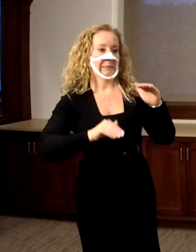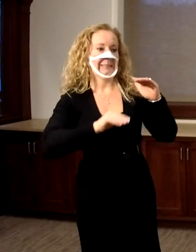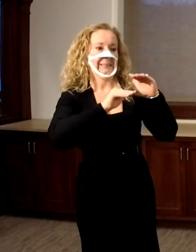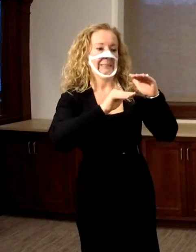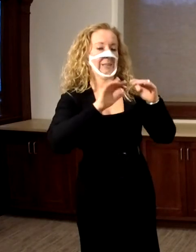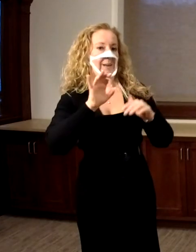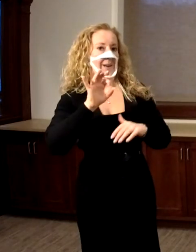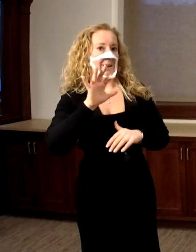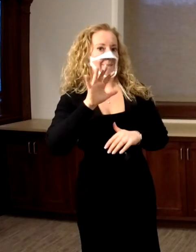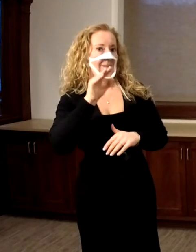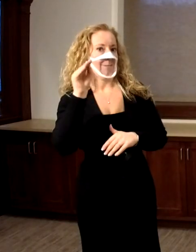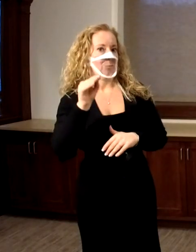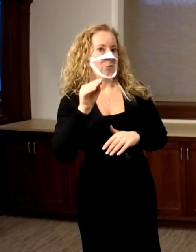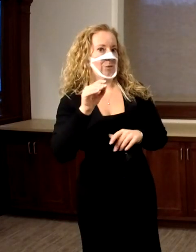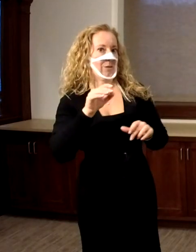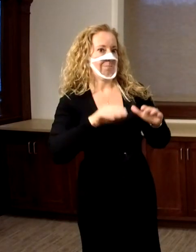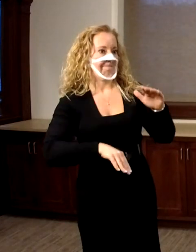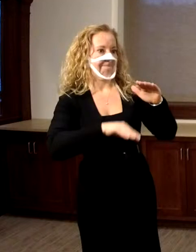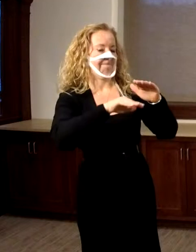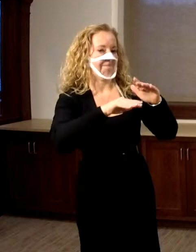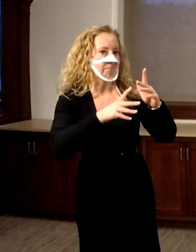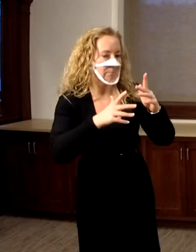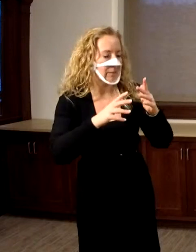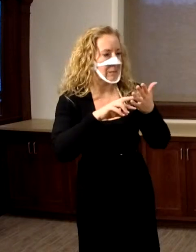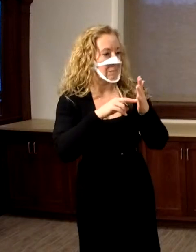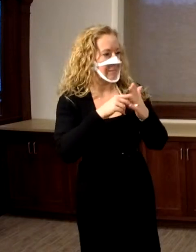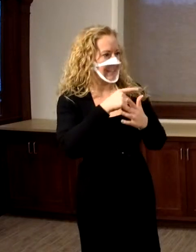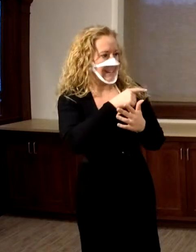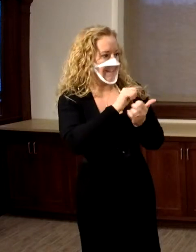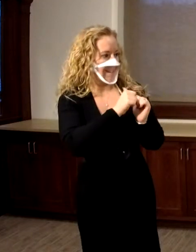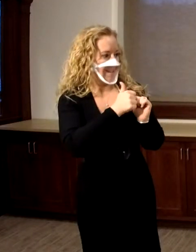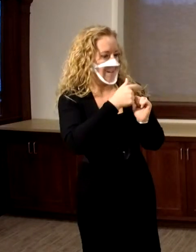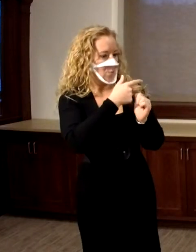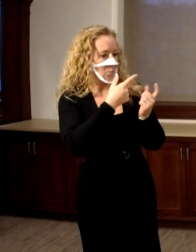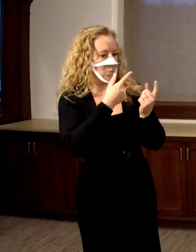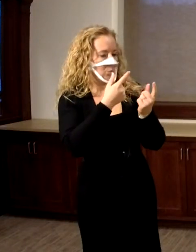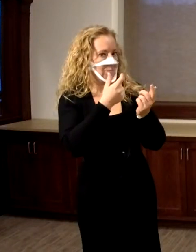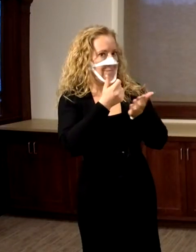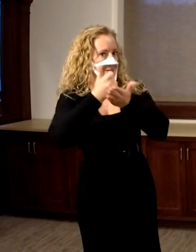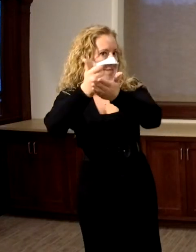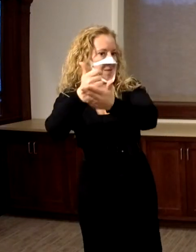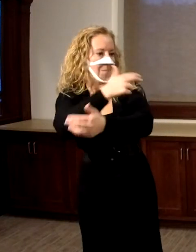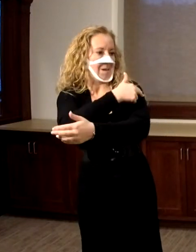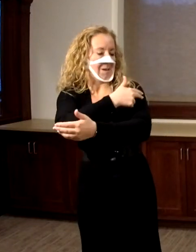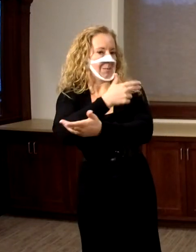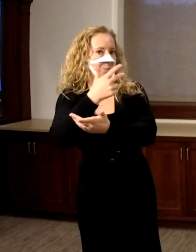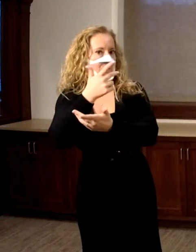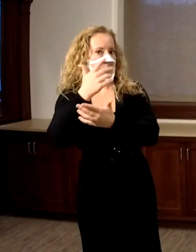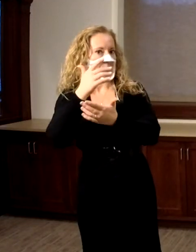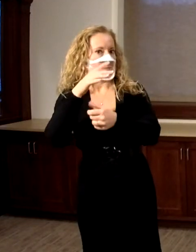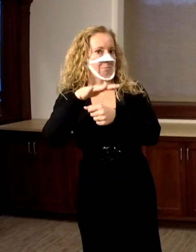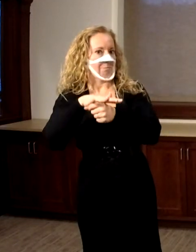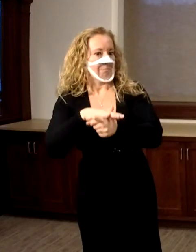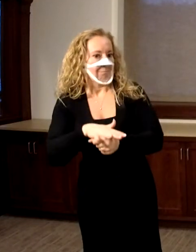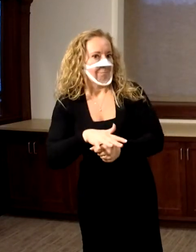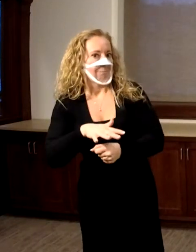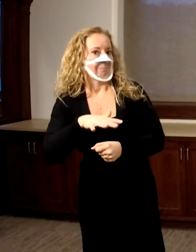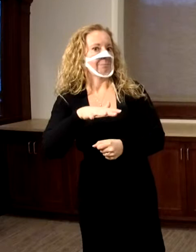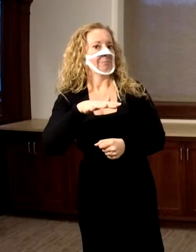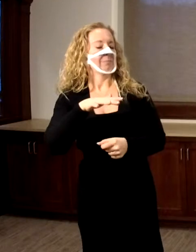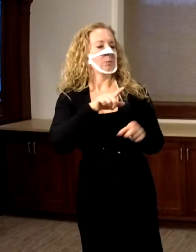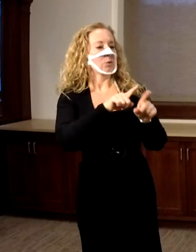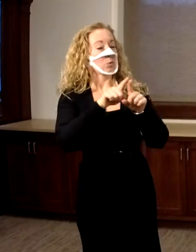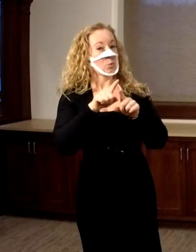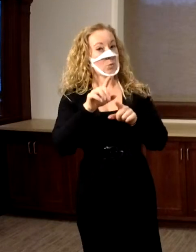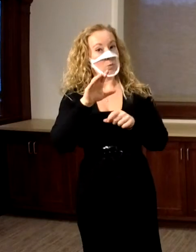right now, what options are you considering to ease the burden on hospitals? Also, with COVID patients taking up nearly 1/3